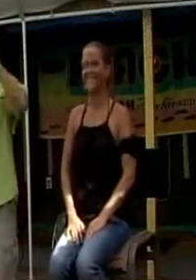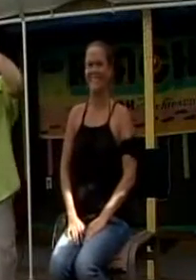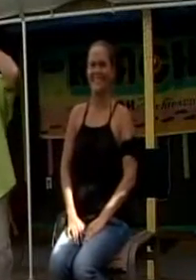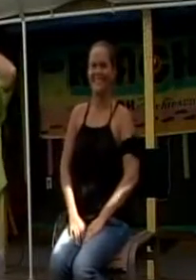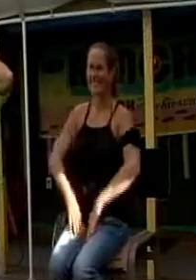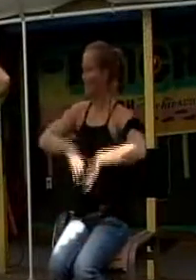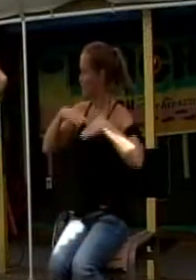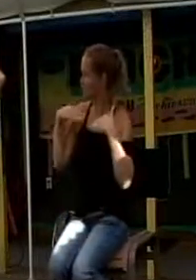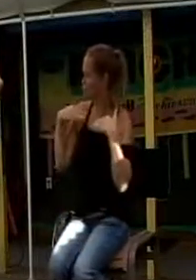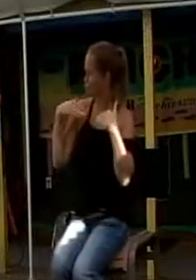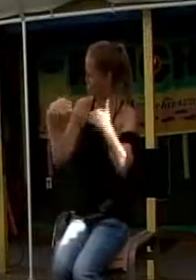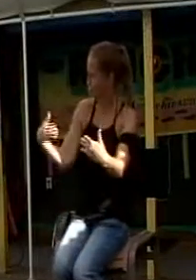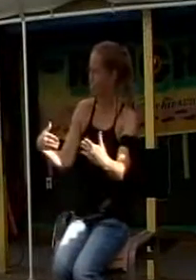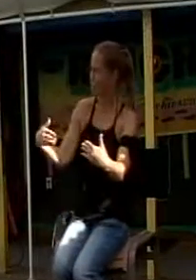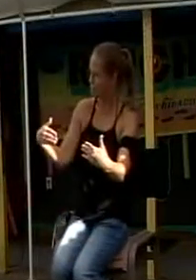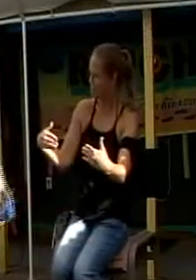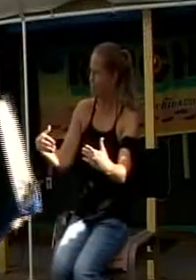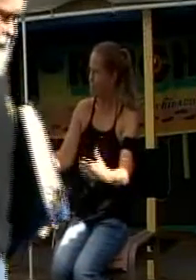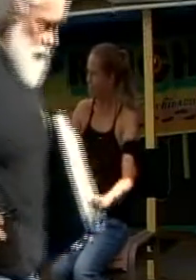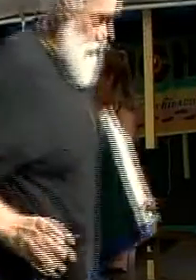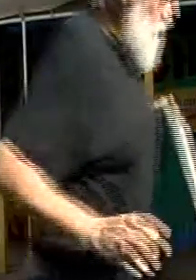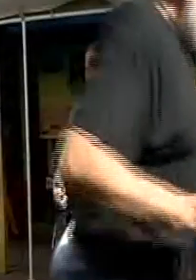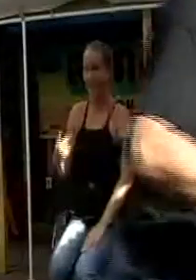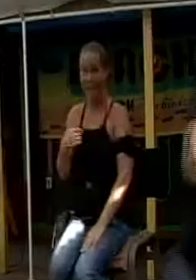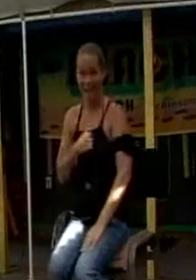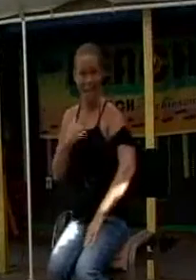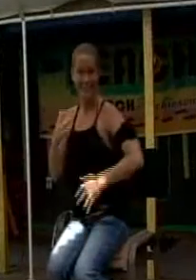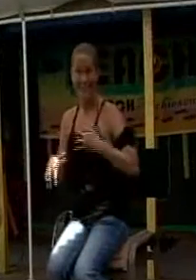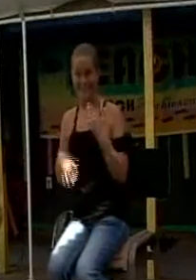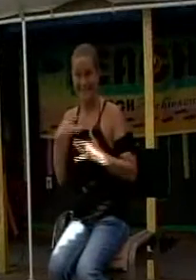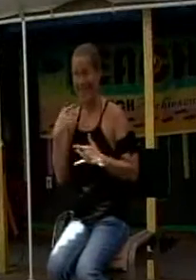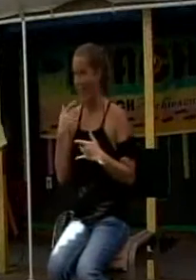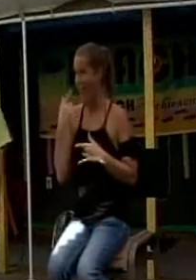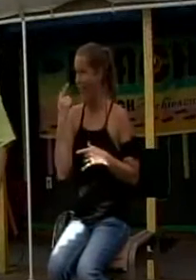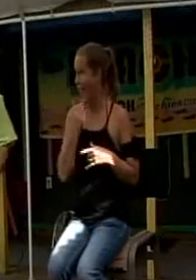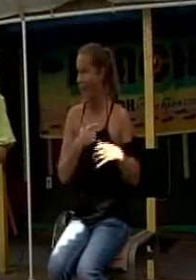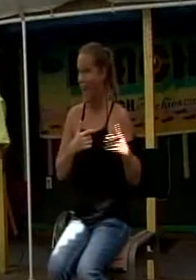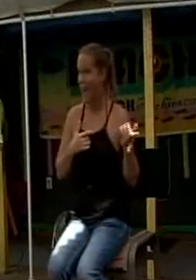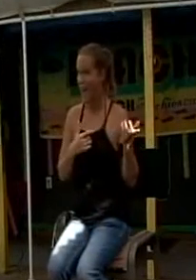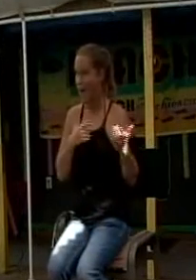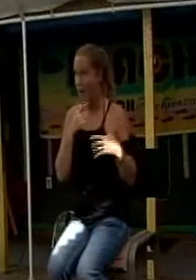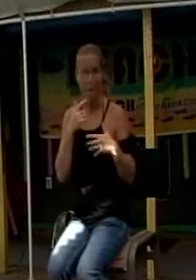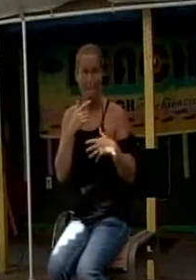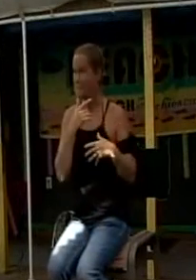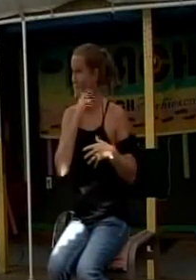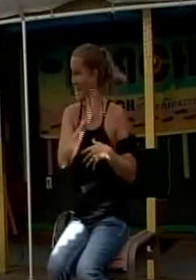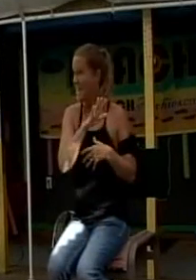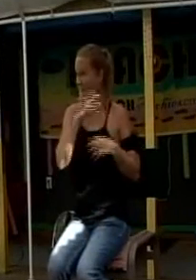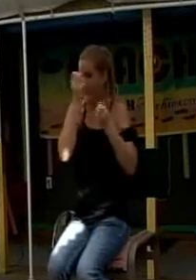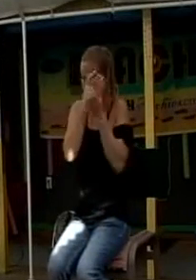Rolling right along here. Hey, I'm excited to hear Dave's announcement that he's starting an Alpha series.